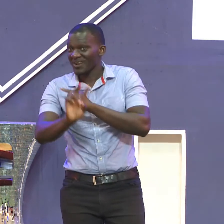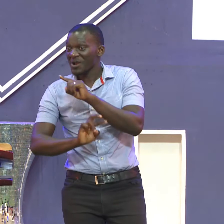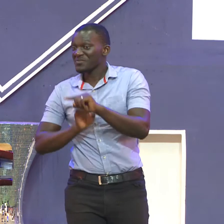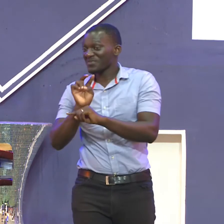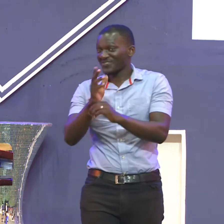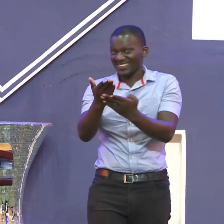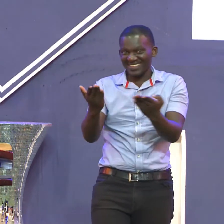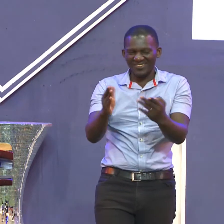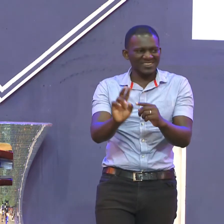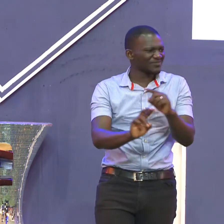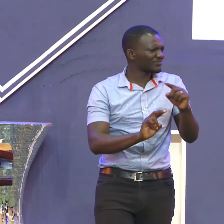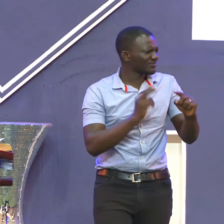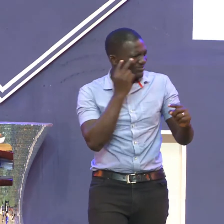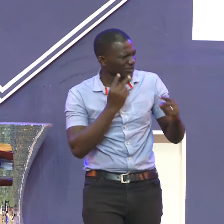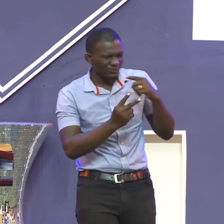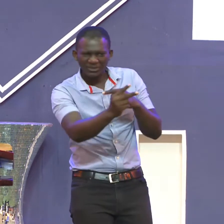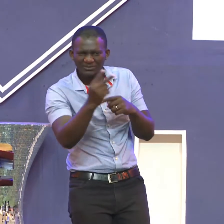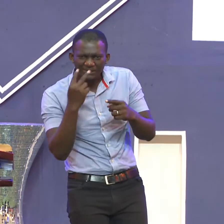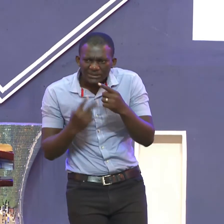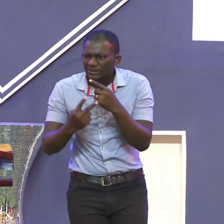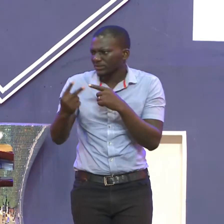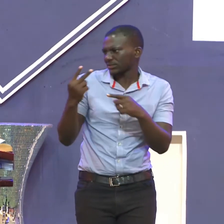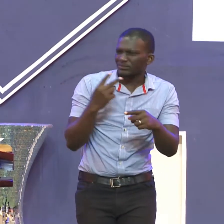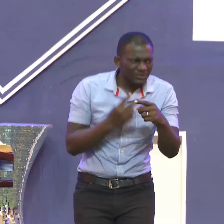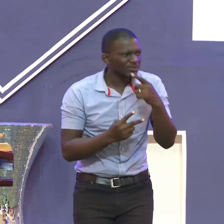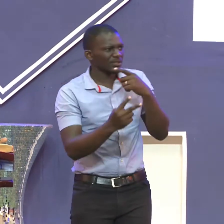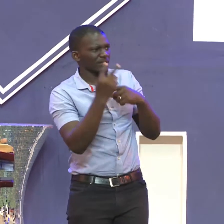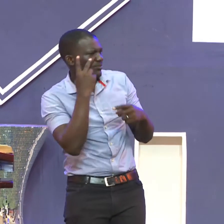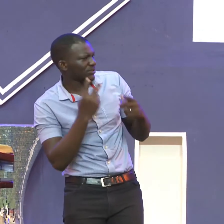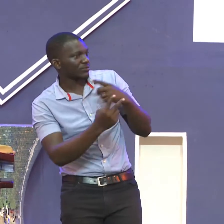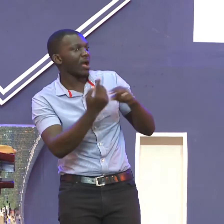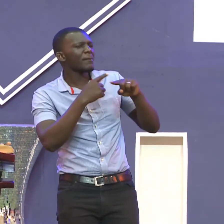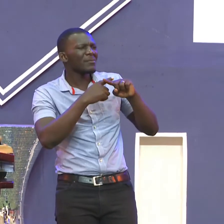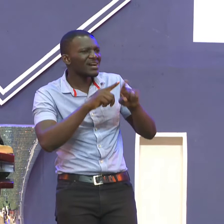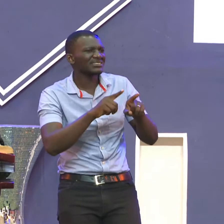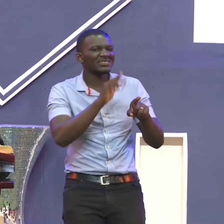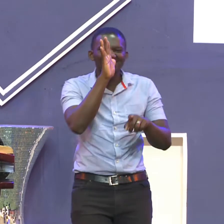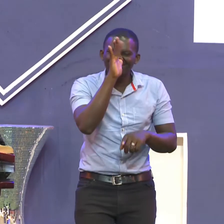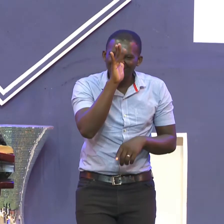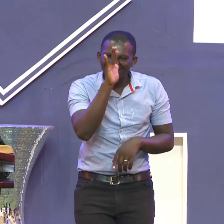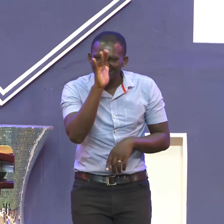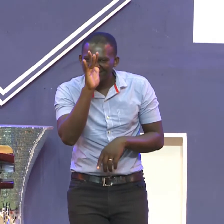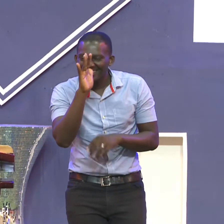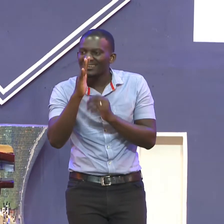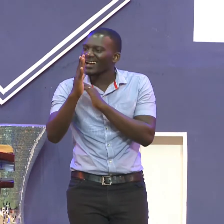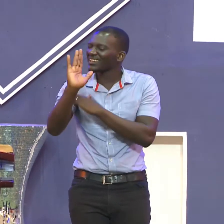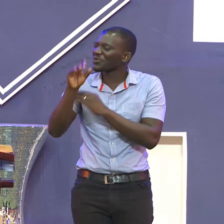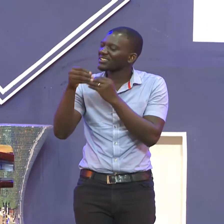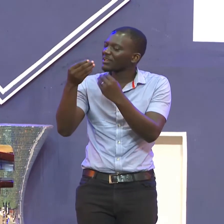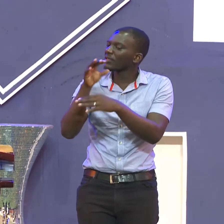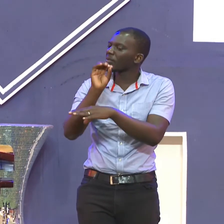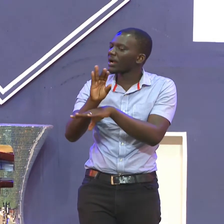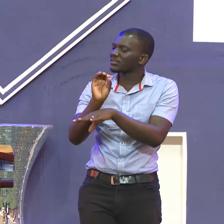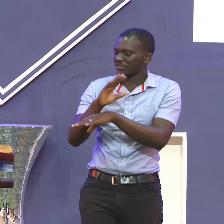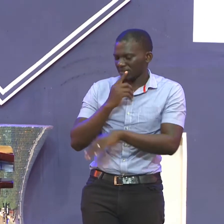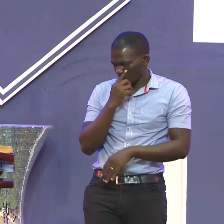There are some prophets who are prophesying and they were prophesying deceit. And there was a